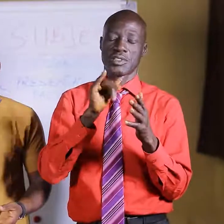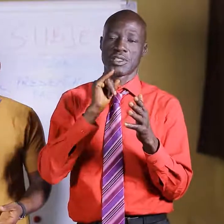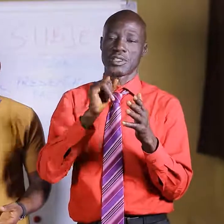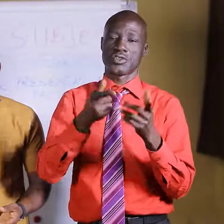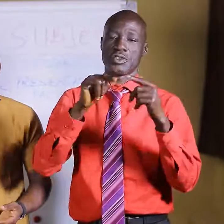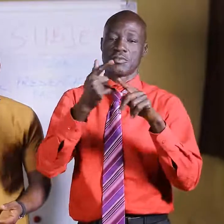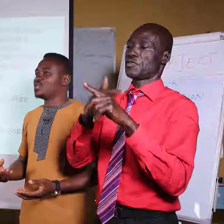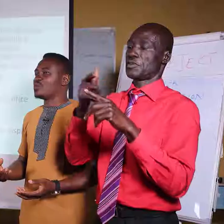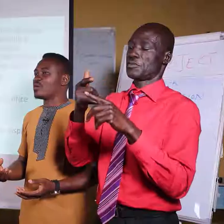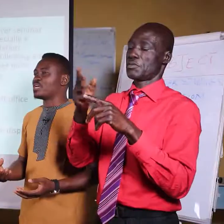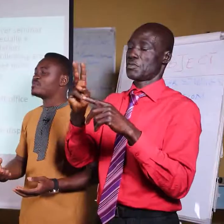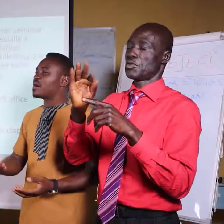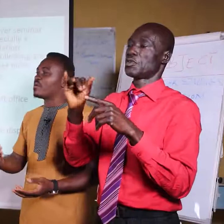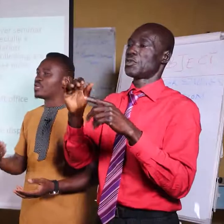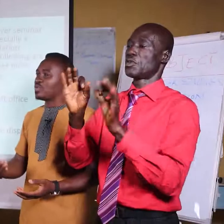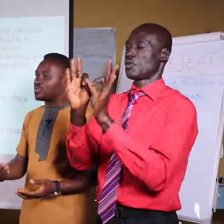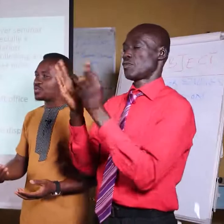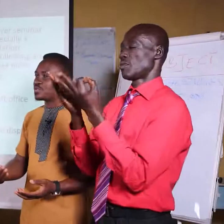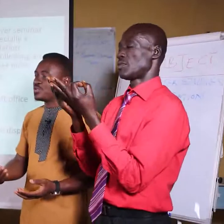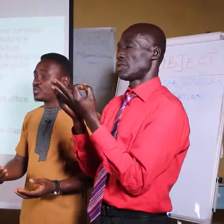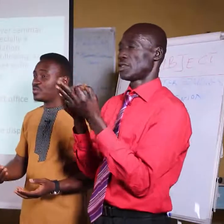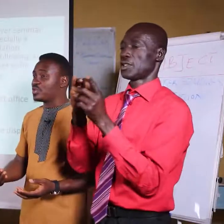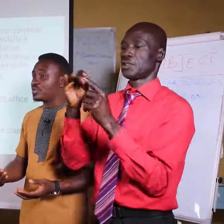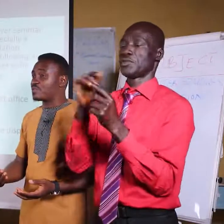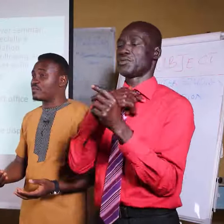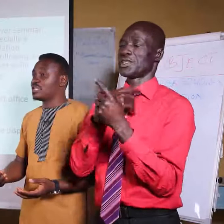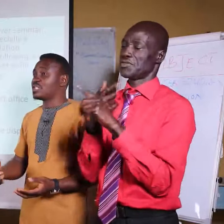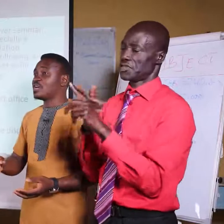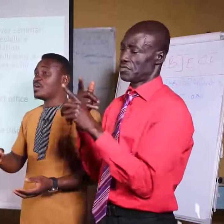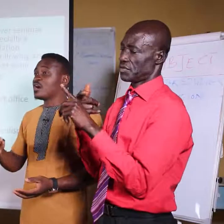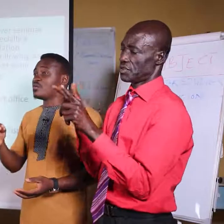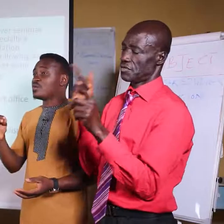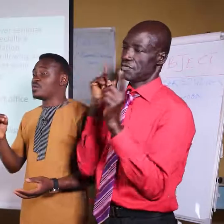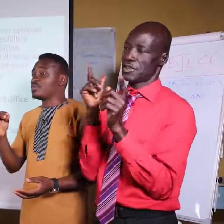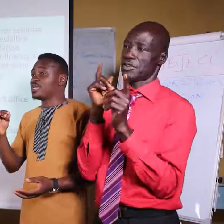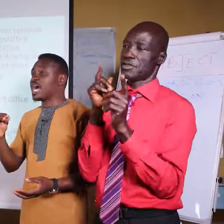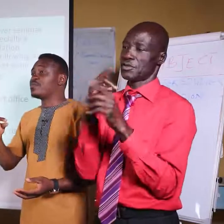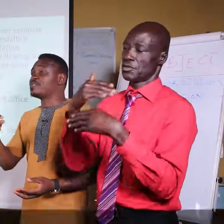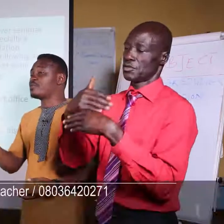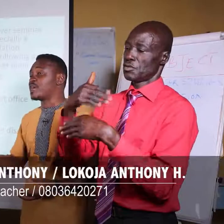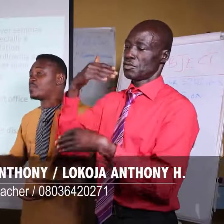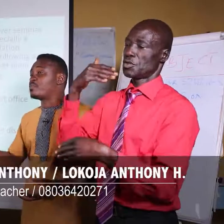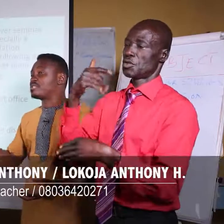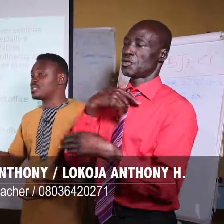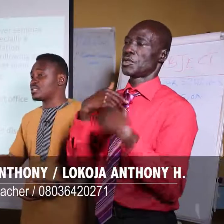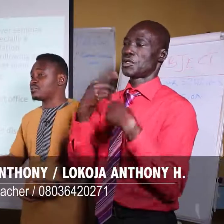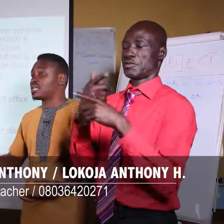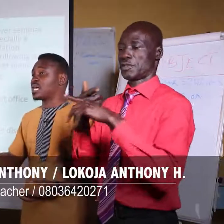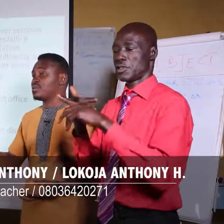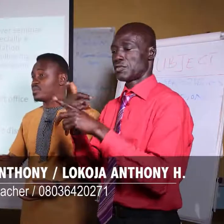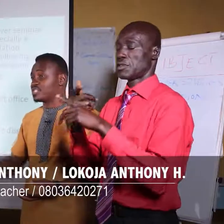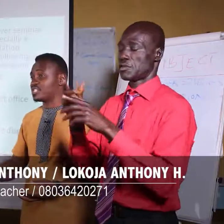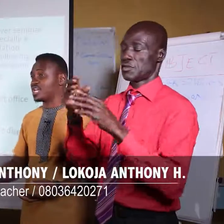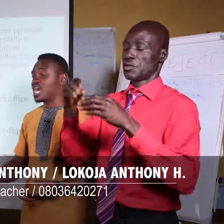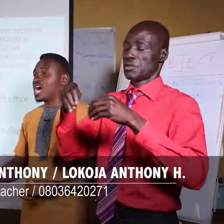Windows family, and we are going, even among the Windows family, we have different operating systems that